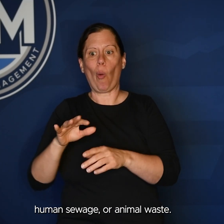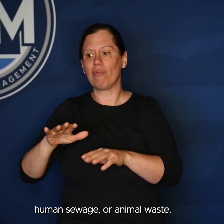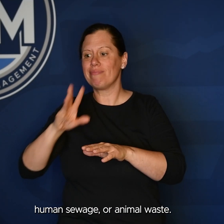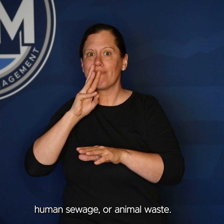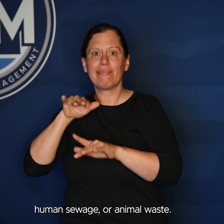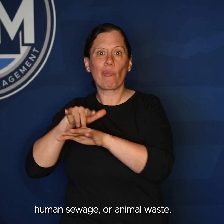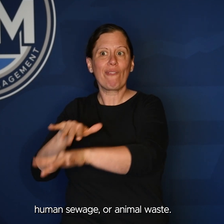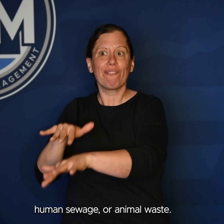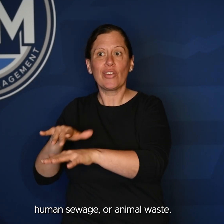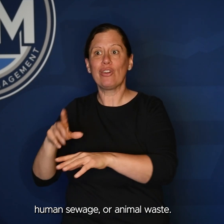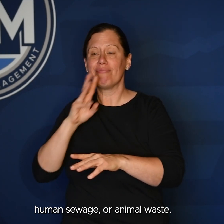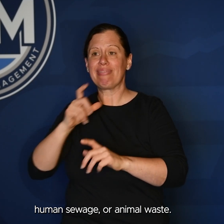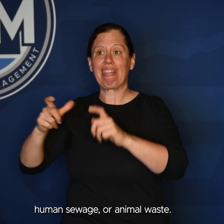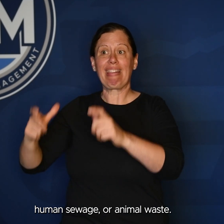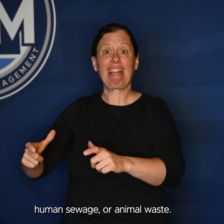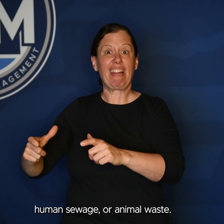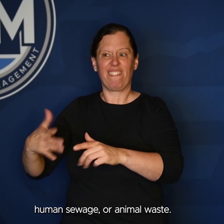human sewage, or animal waste.